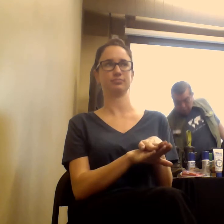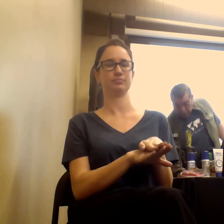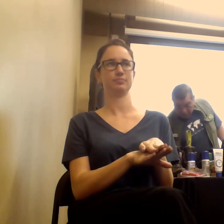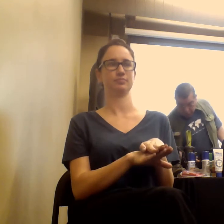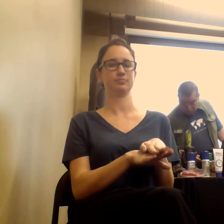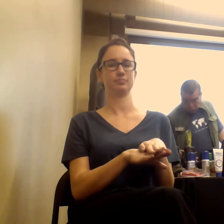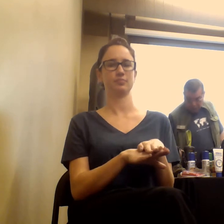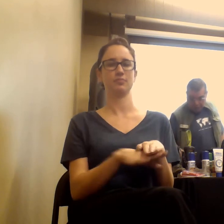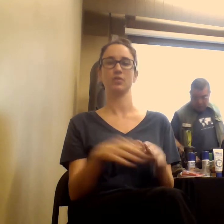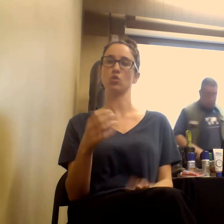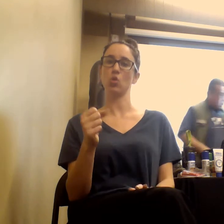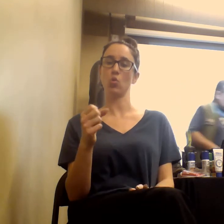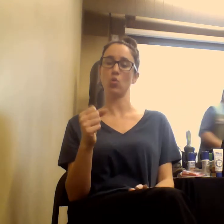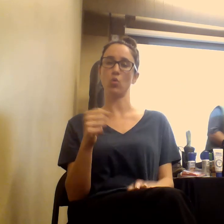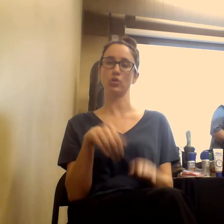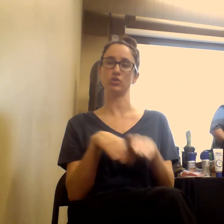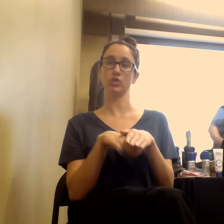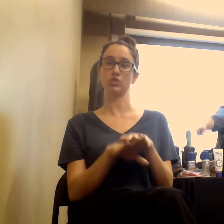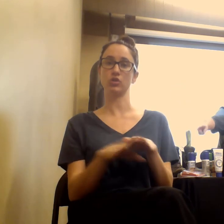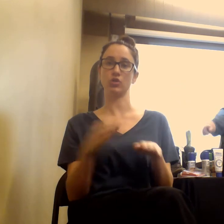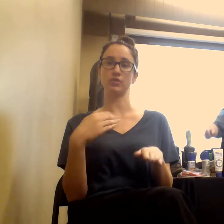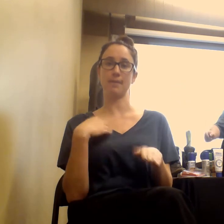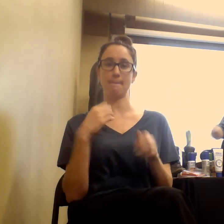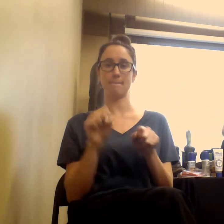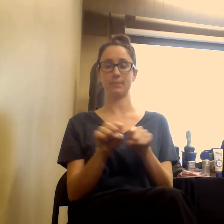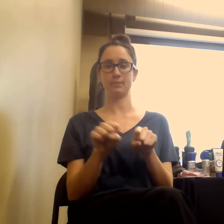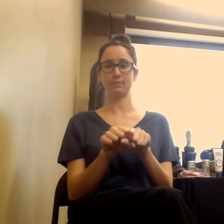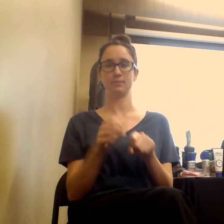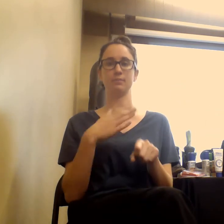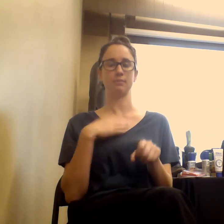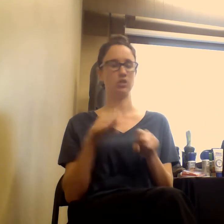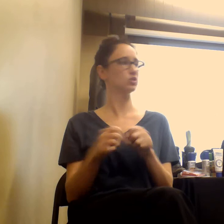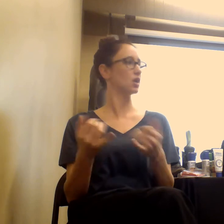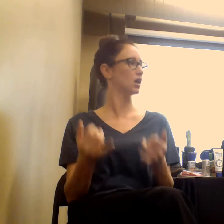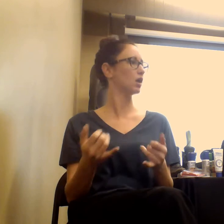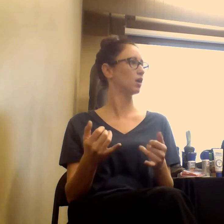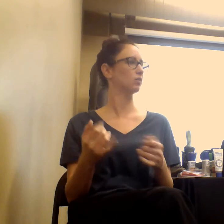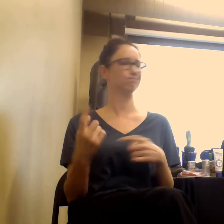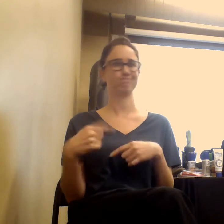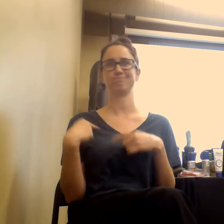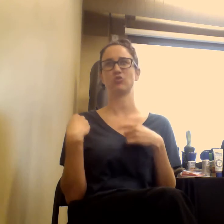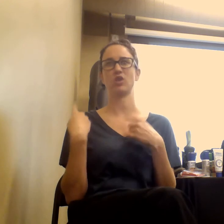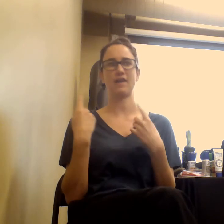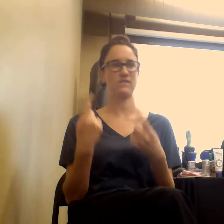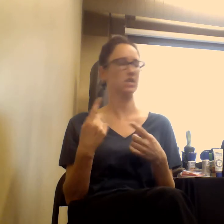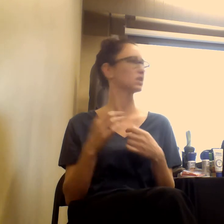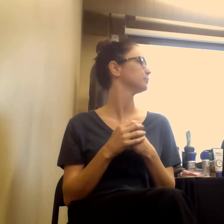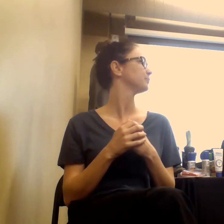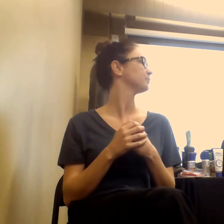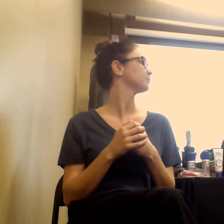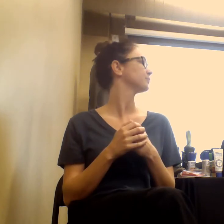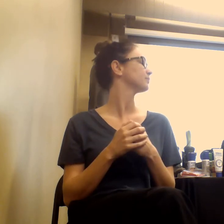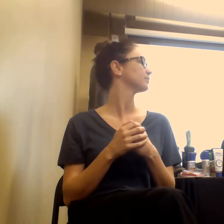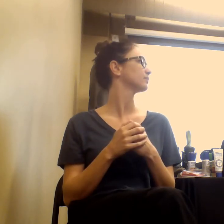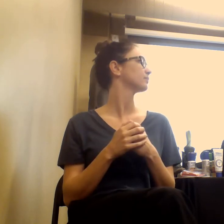that are in my shoes right now were in those forever. So passing this around, can anybody tell